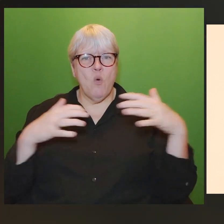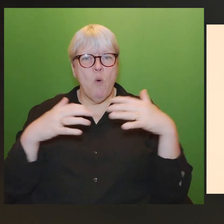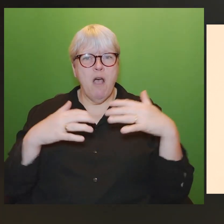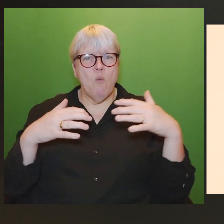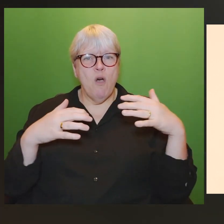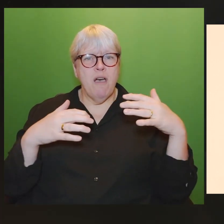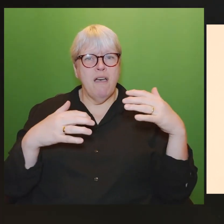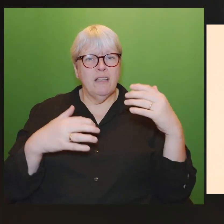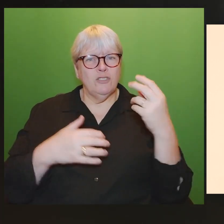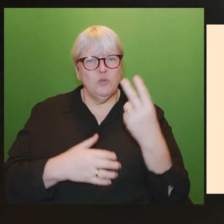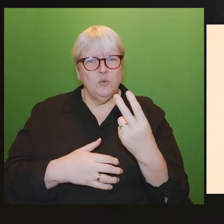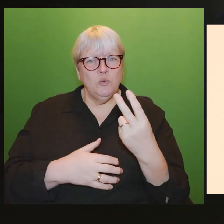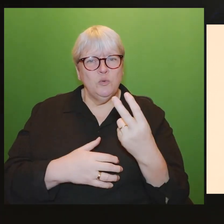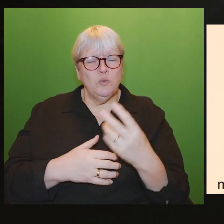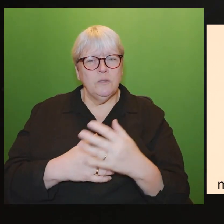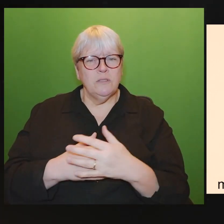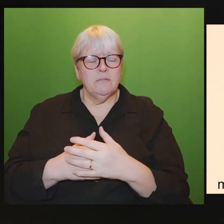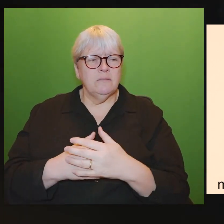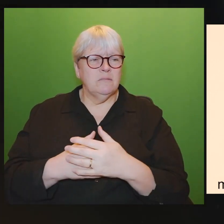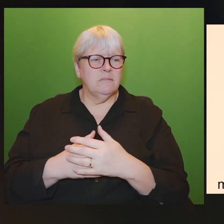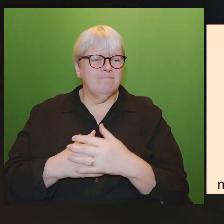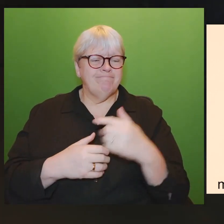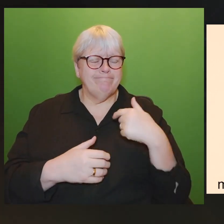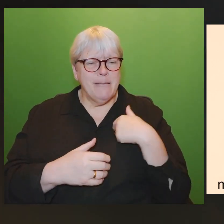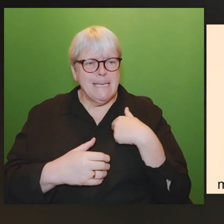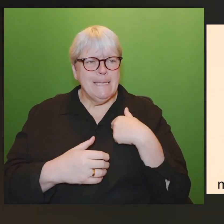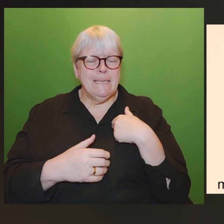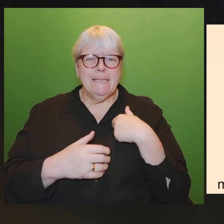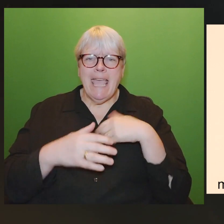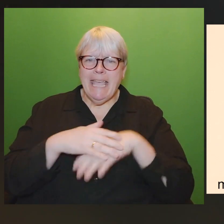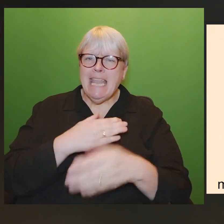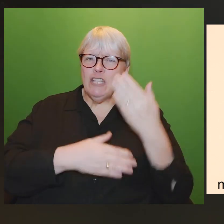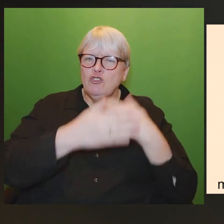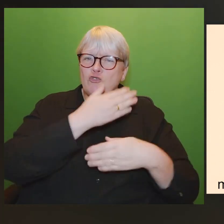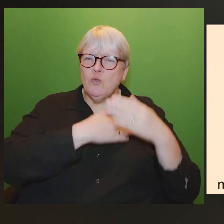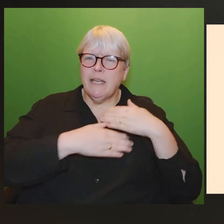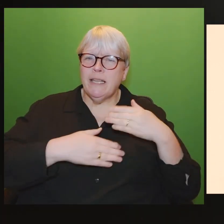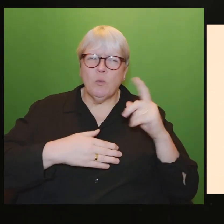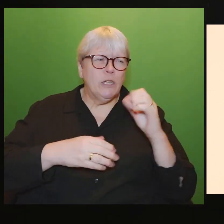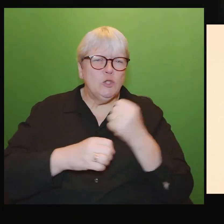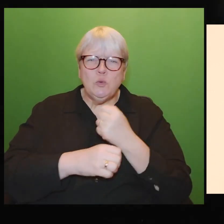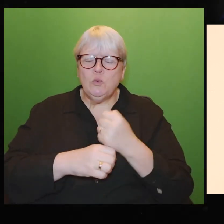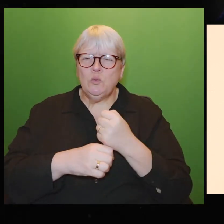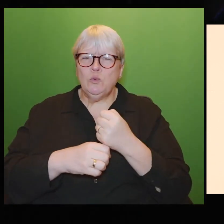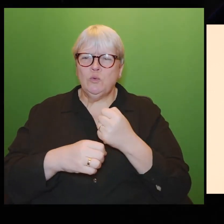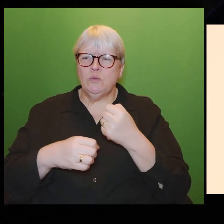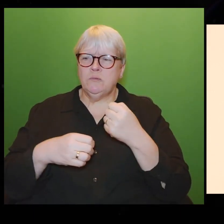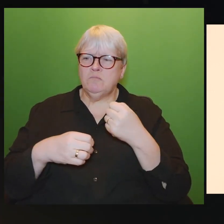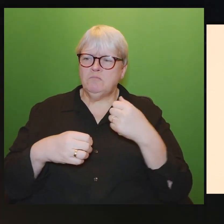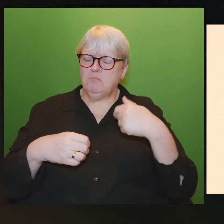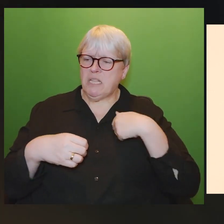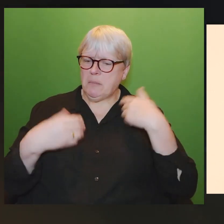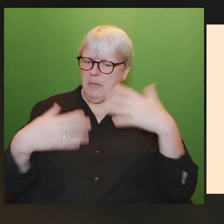Through finding my family again, my children will never have that question mark. They know where they come